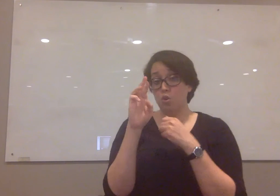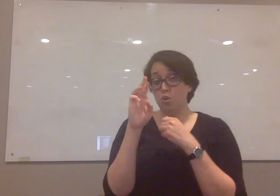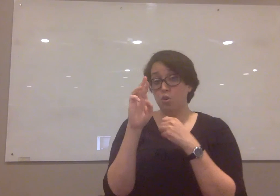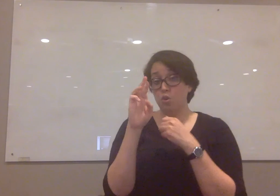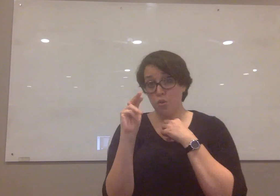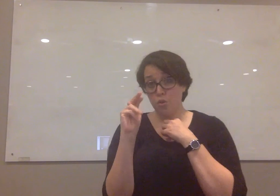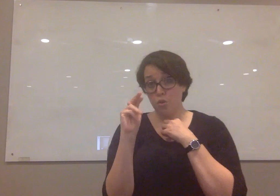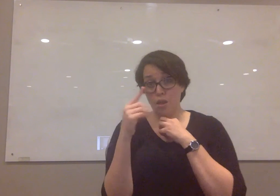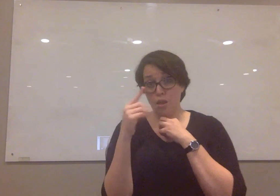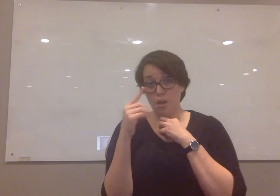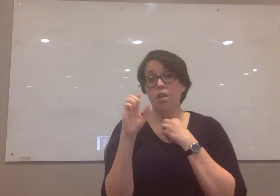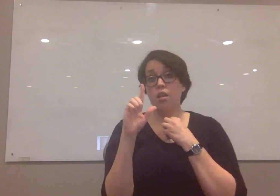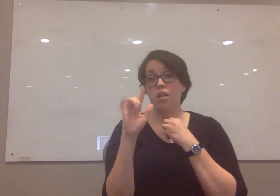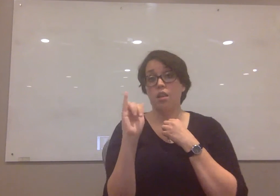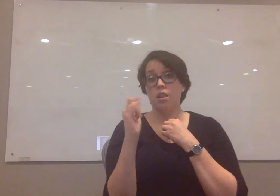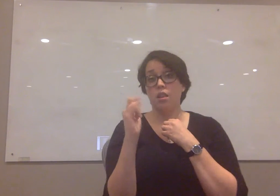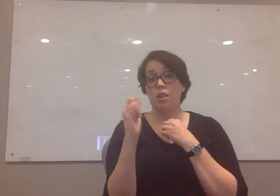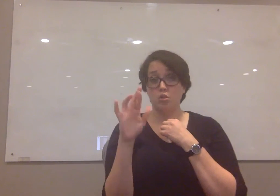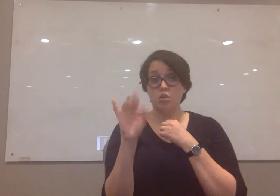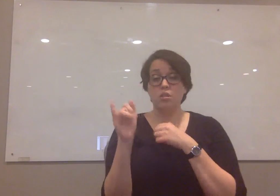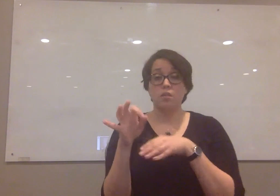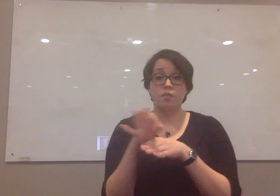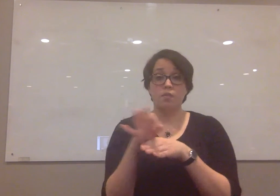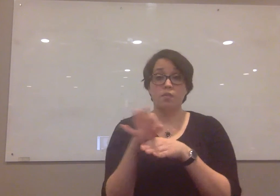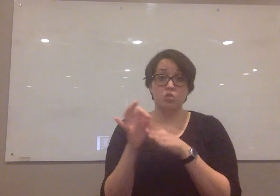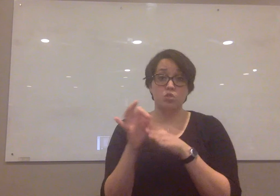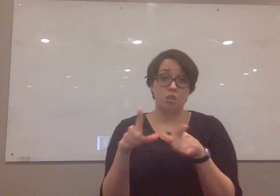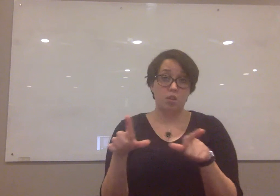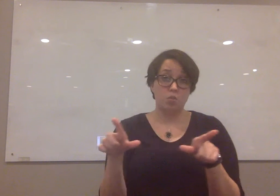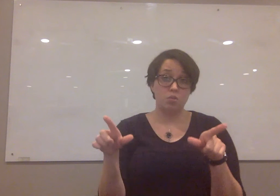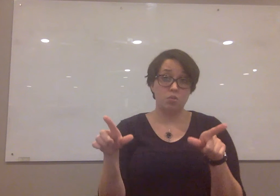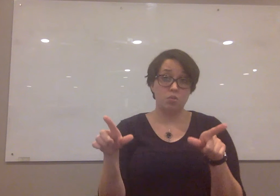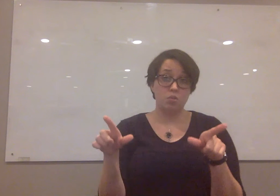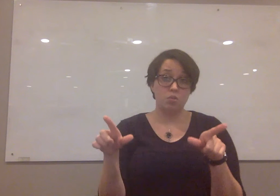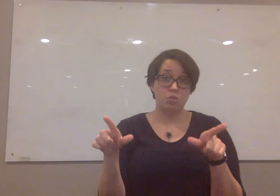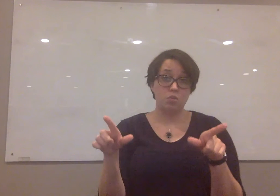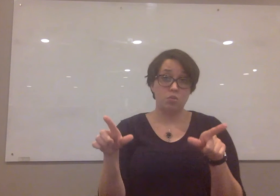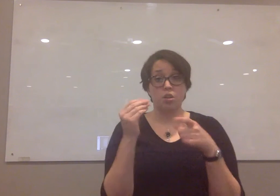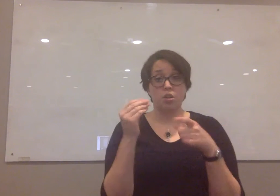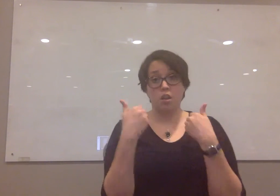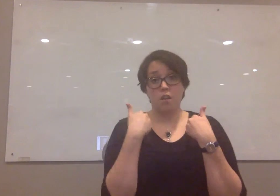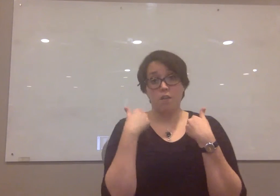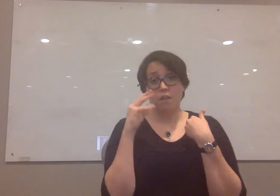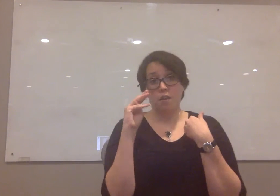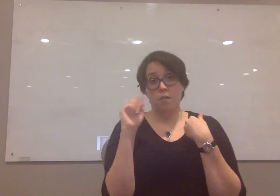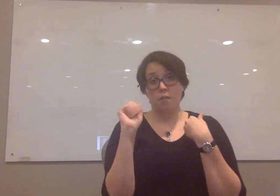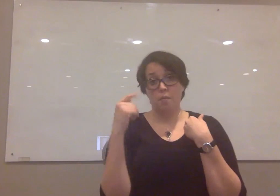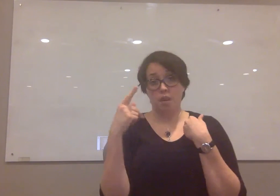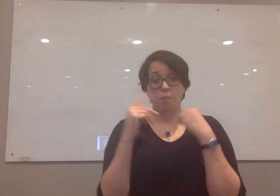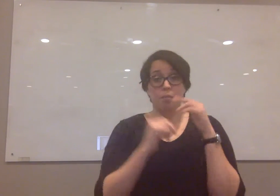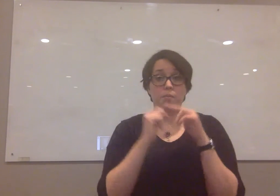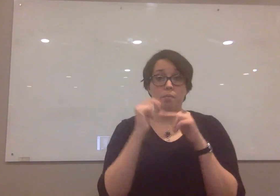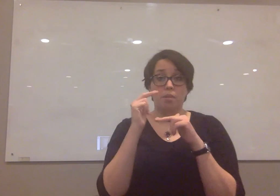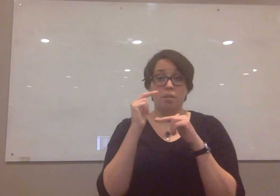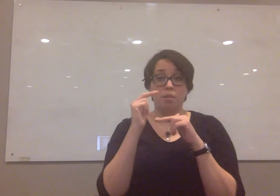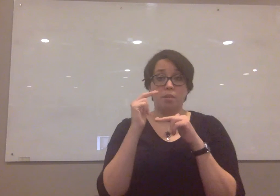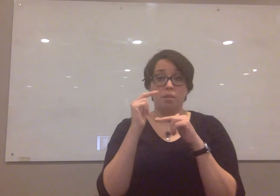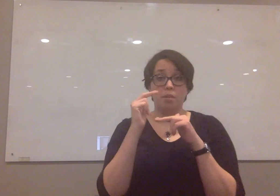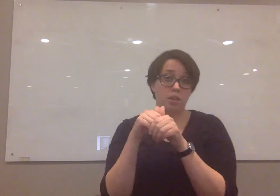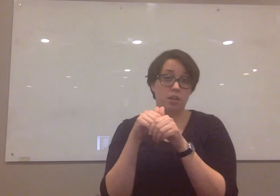and Elixir, which are functional languages, and therefore have map like built into their DNA, he pointed out